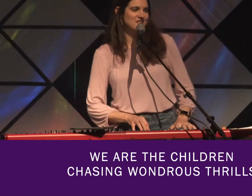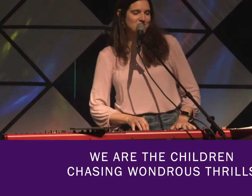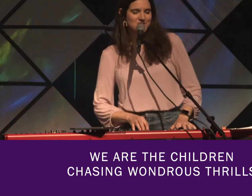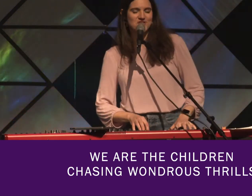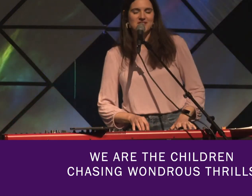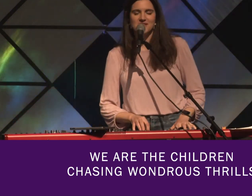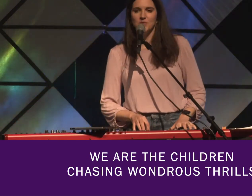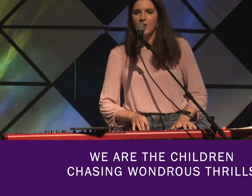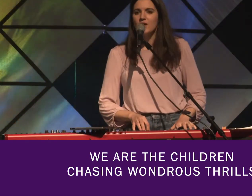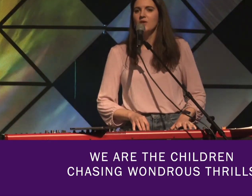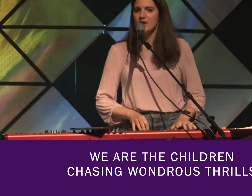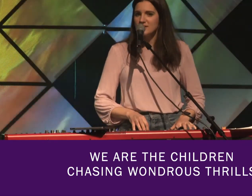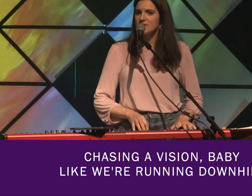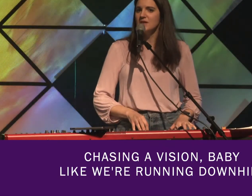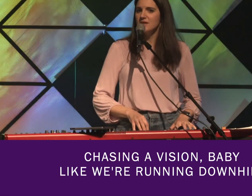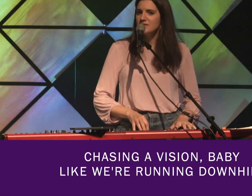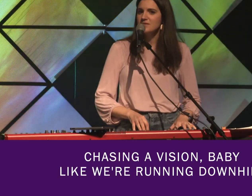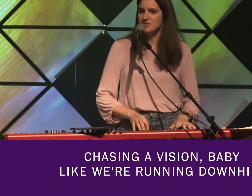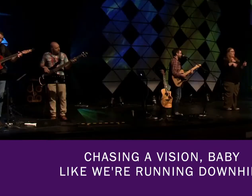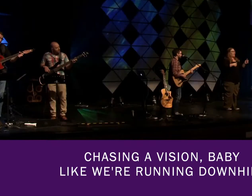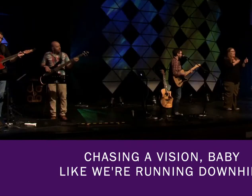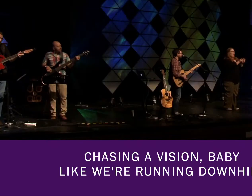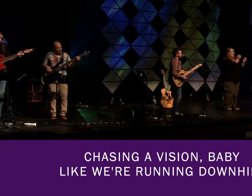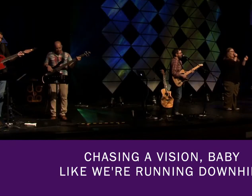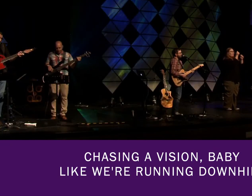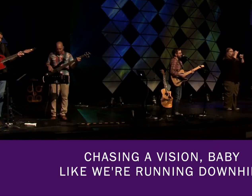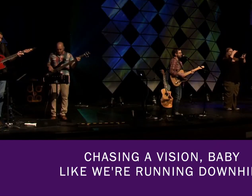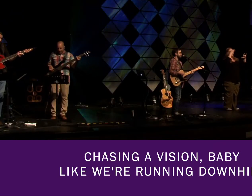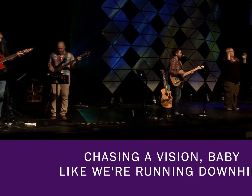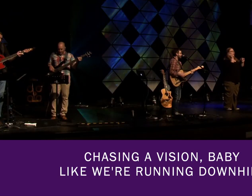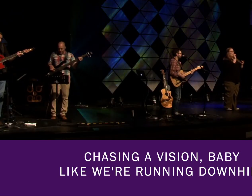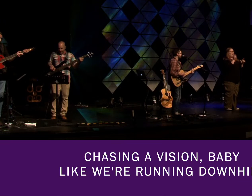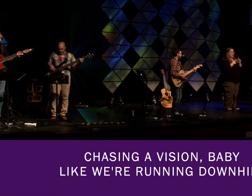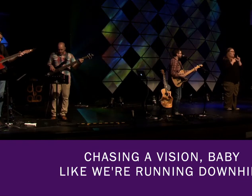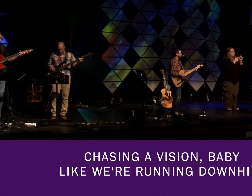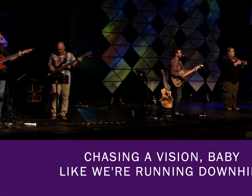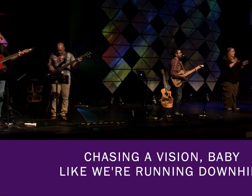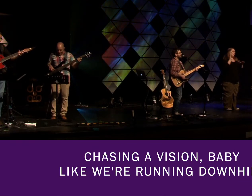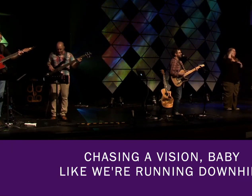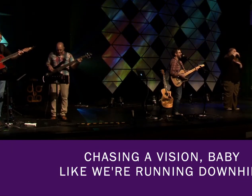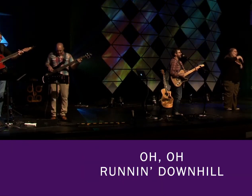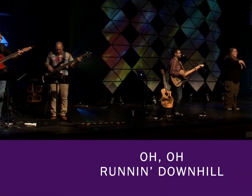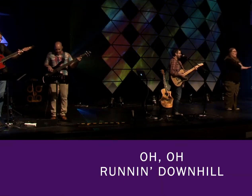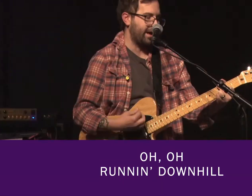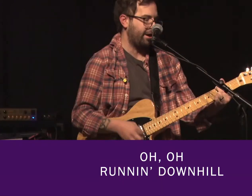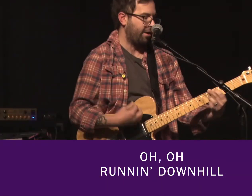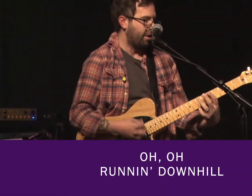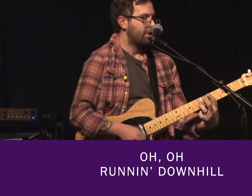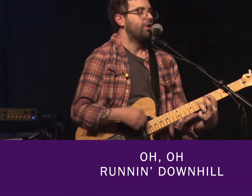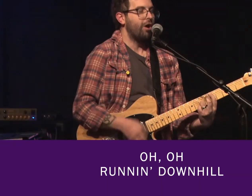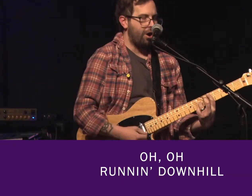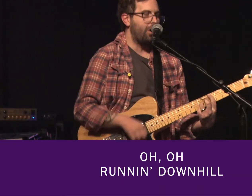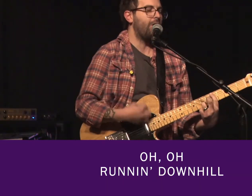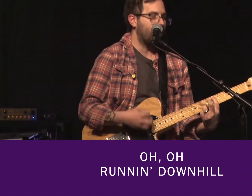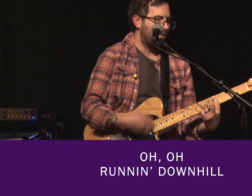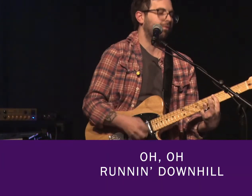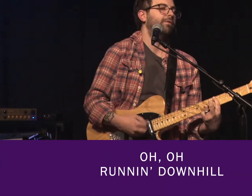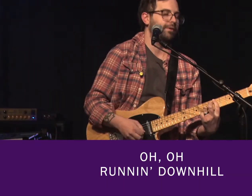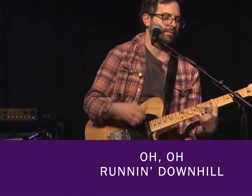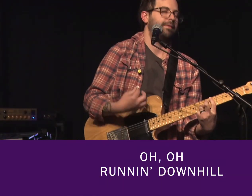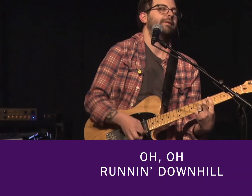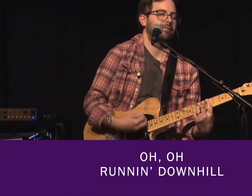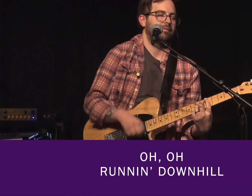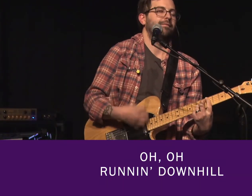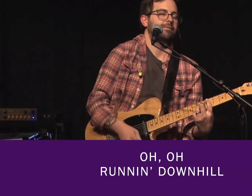the children chasing wondrous thrills, chasing a vision, baby, like we're running downhill. Oh